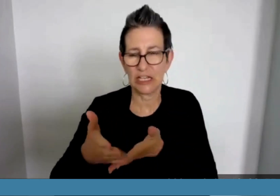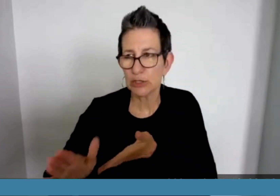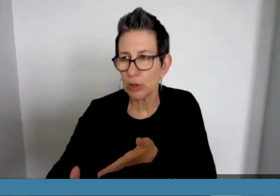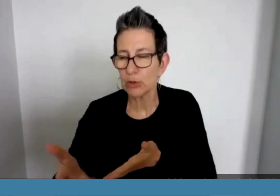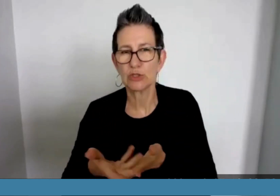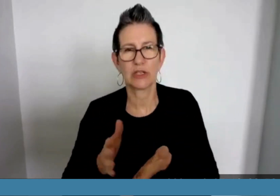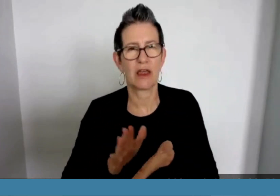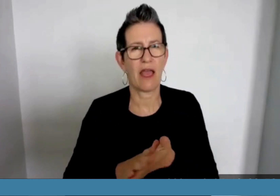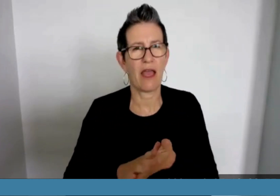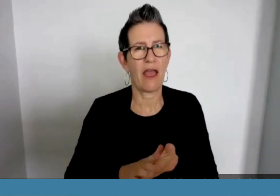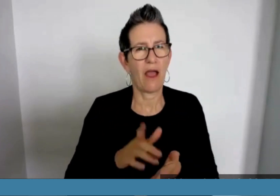methods.